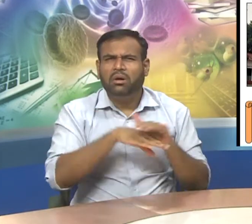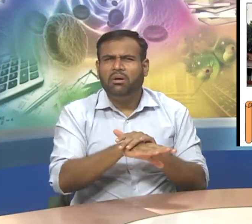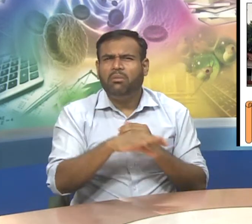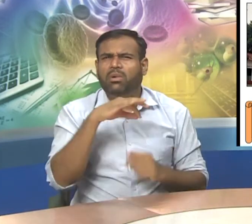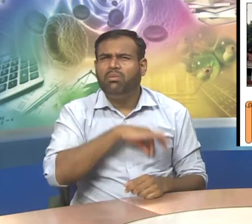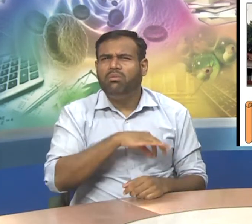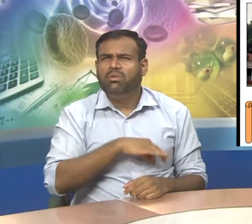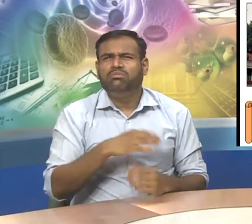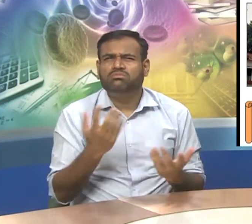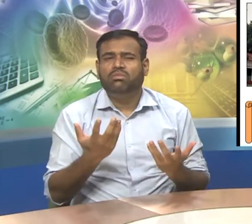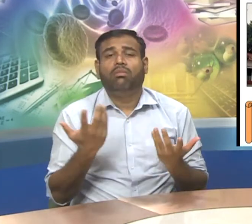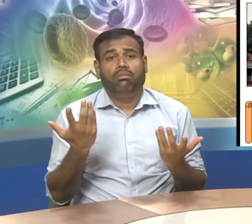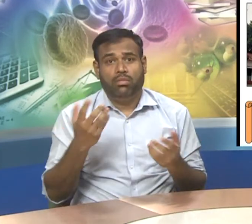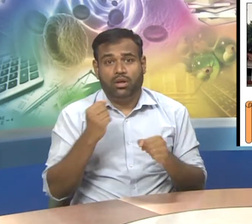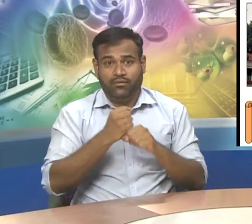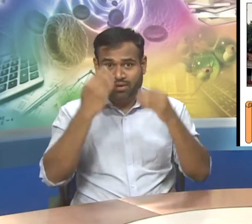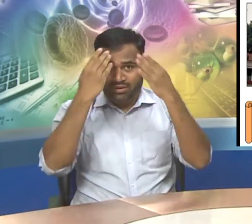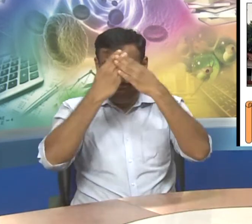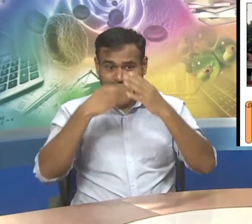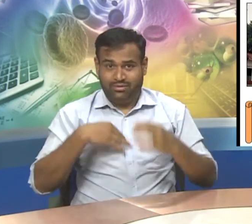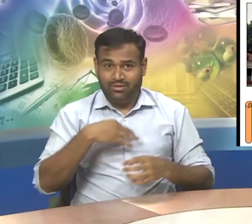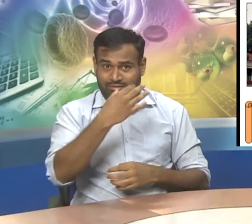Let us now understand the privileges